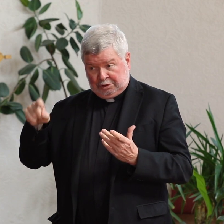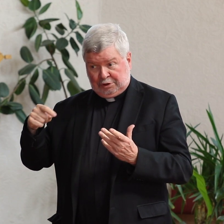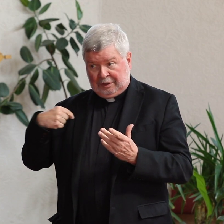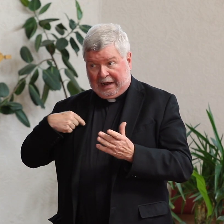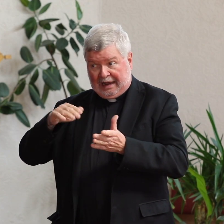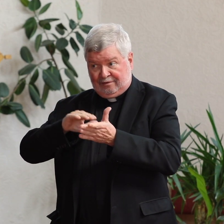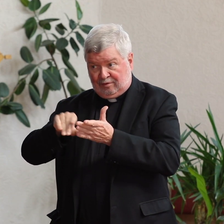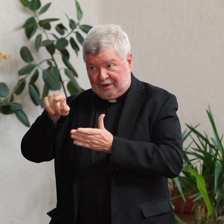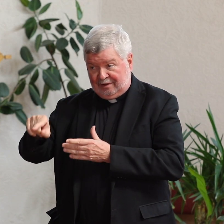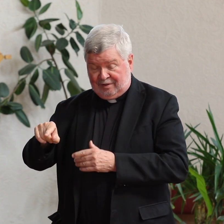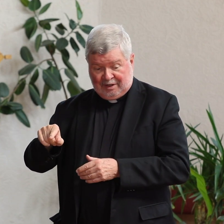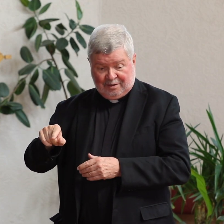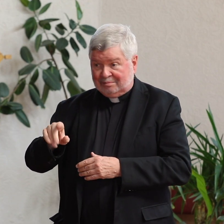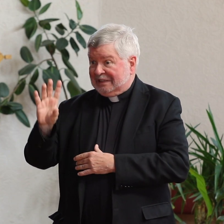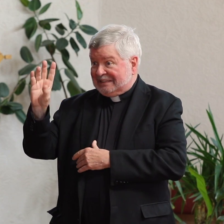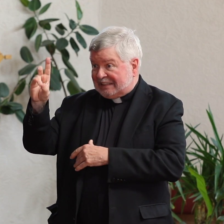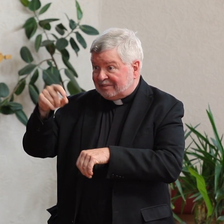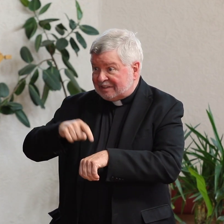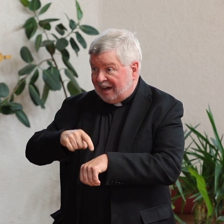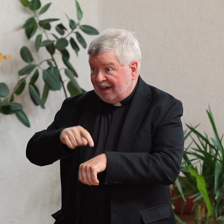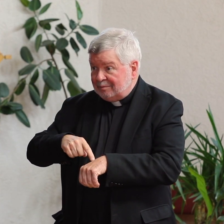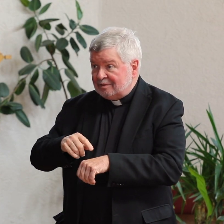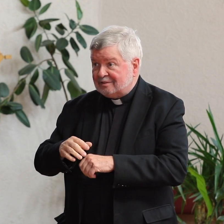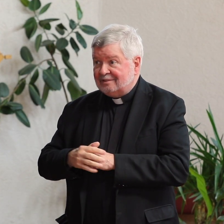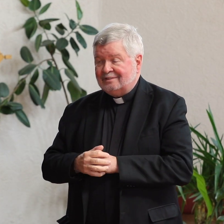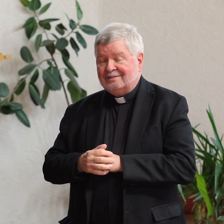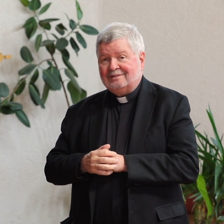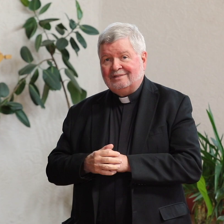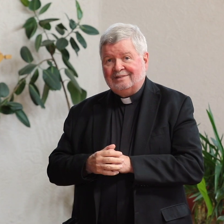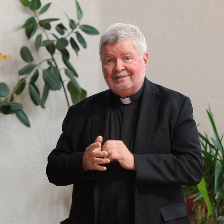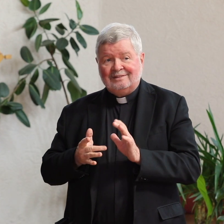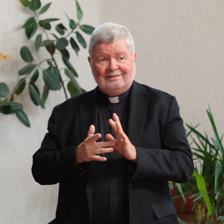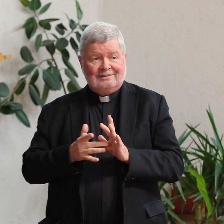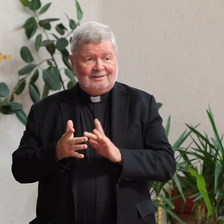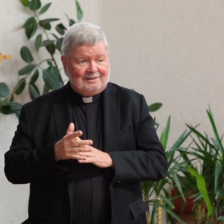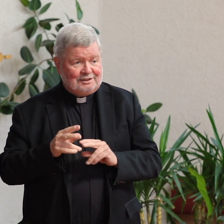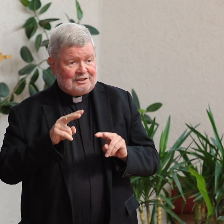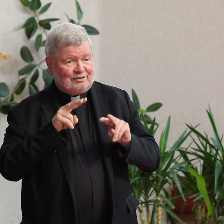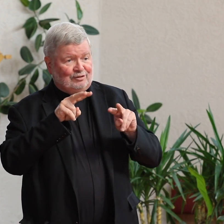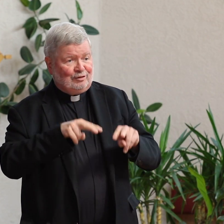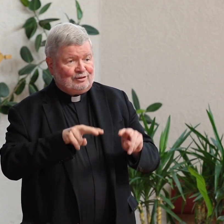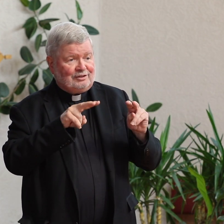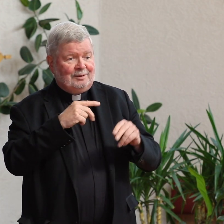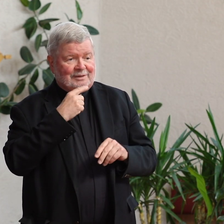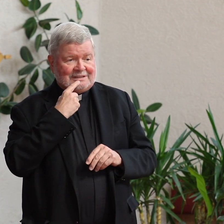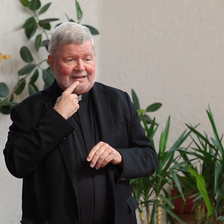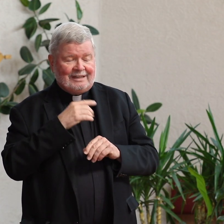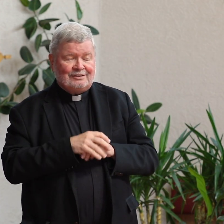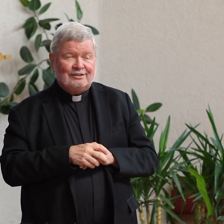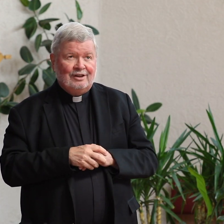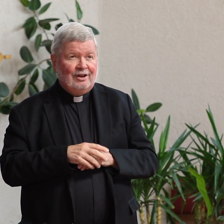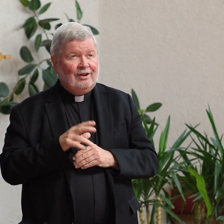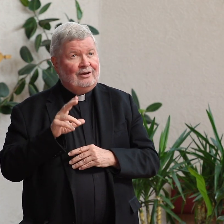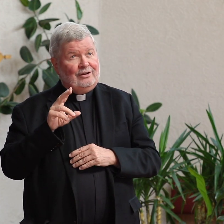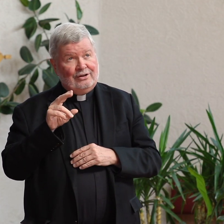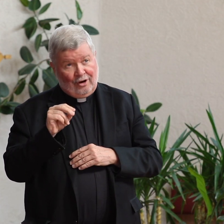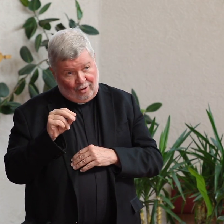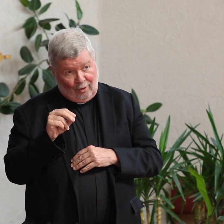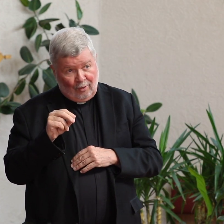should I forgive him 7 times? And Jesus looks at him and says,